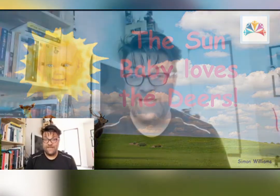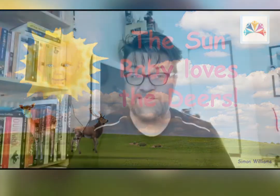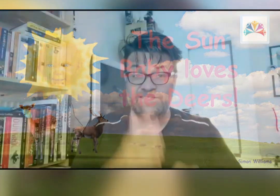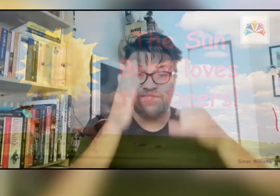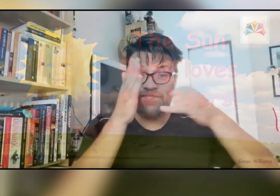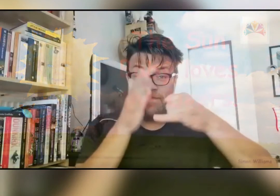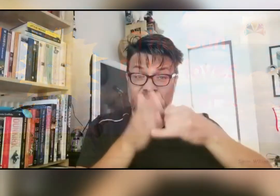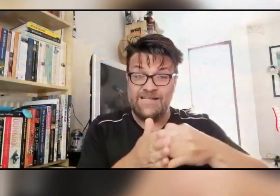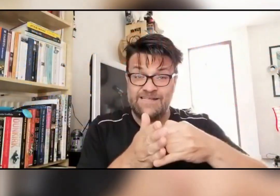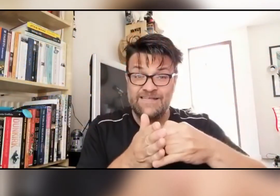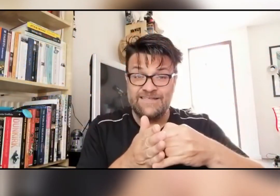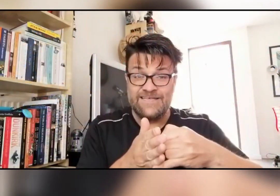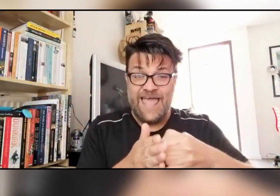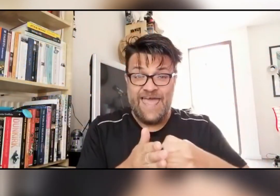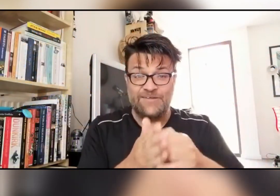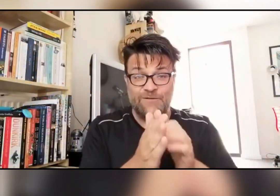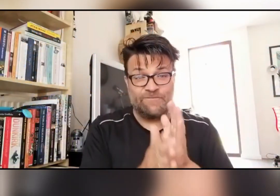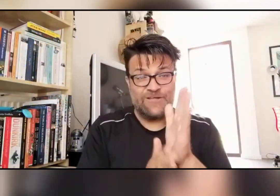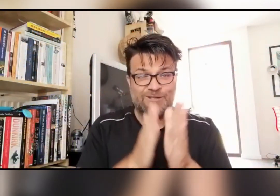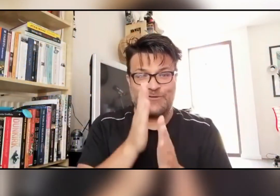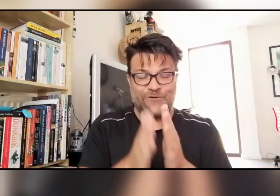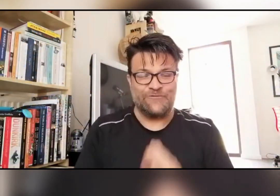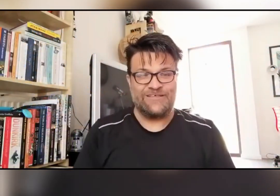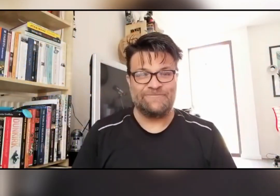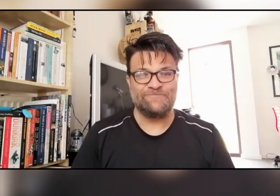And that's the end of the story.